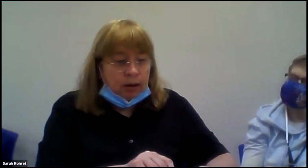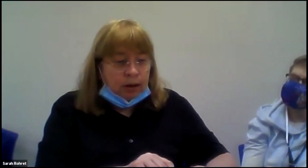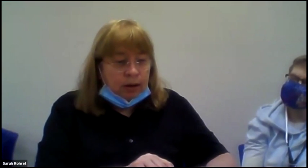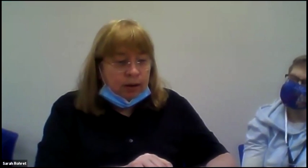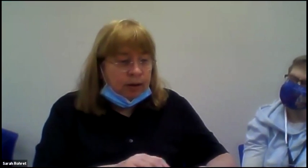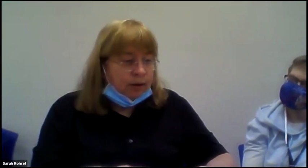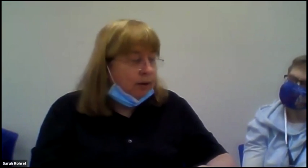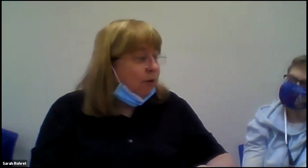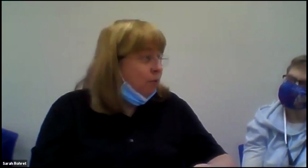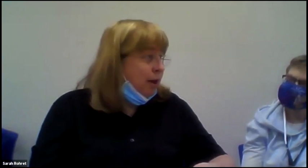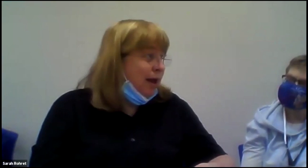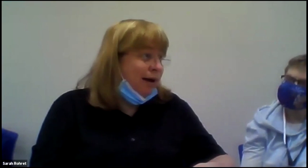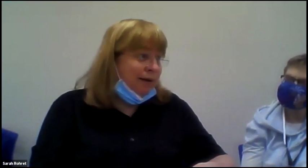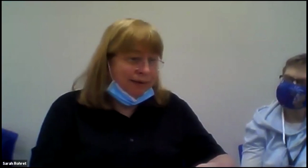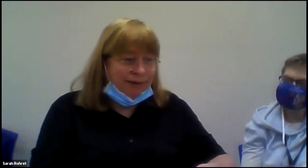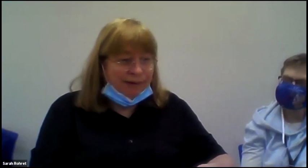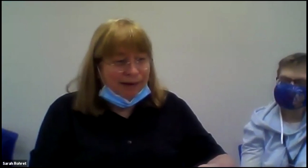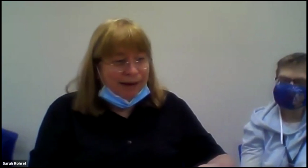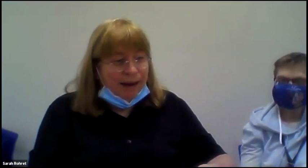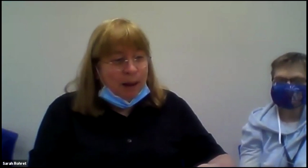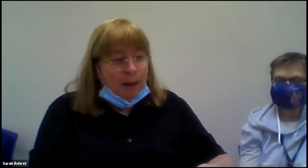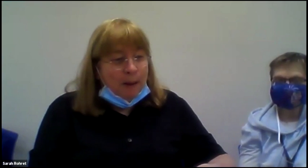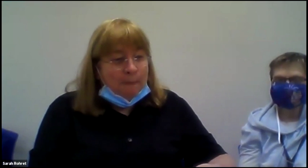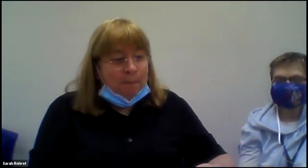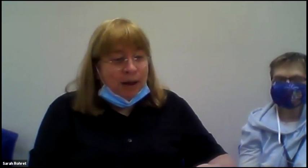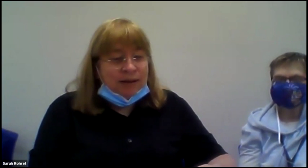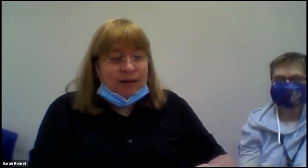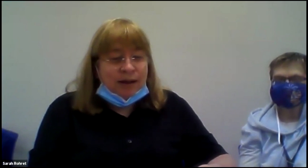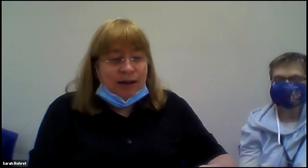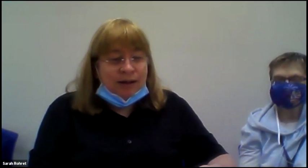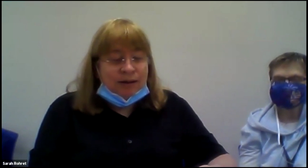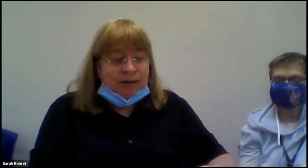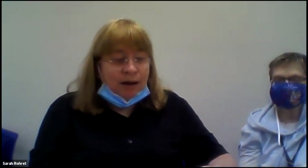to do. Oh, yeah. Ben's keys,